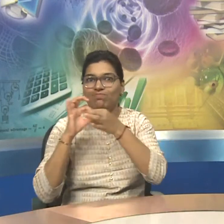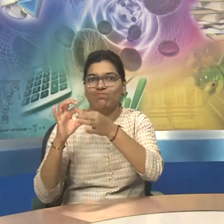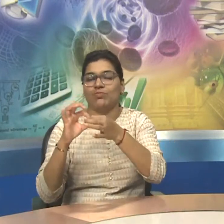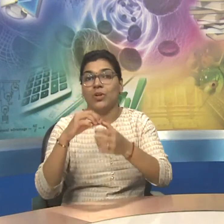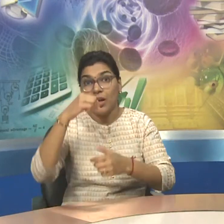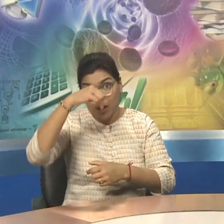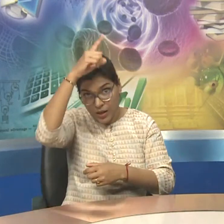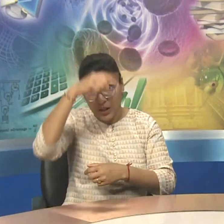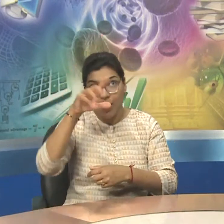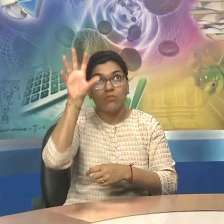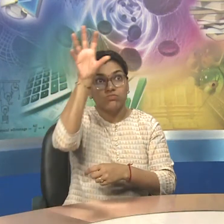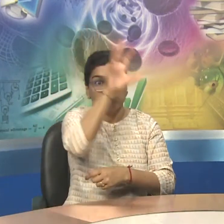framework